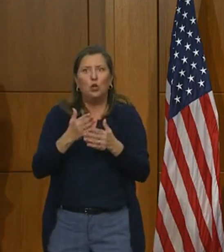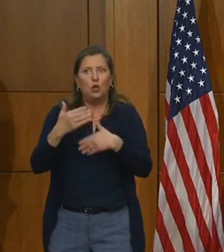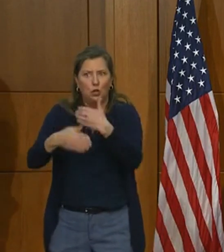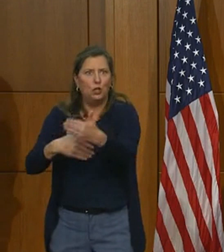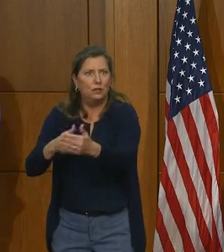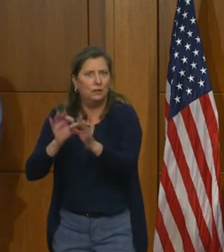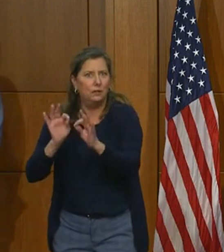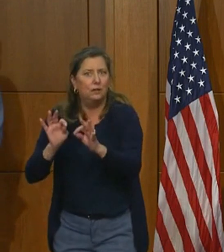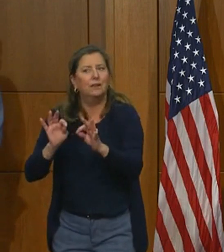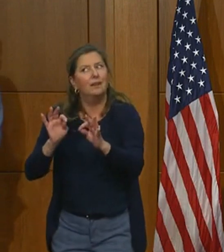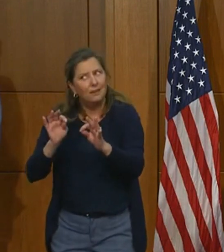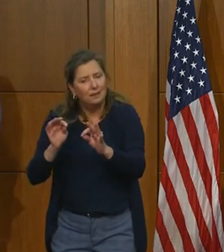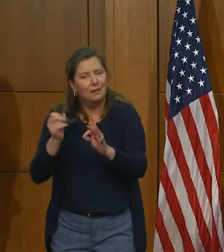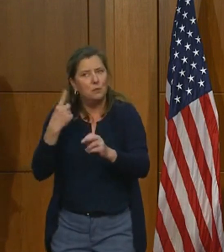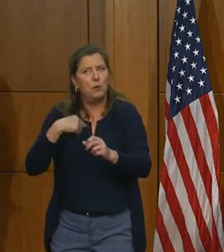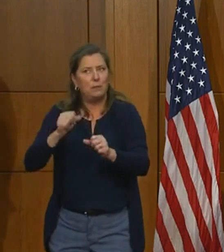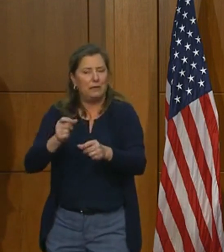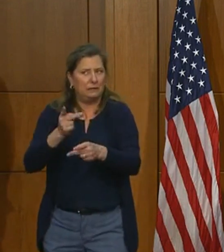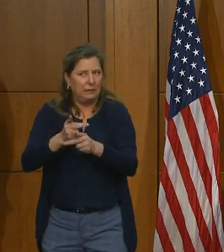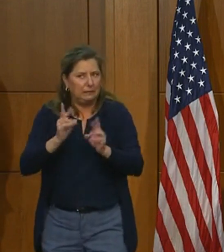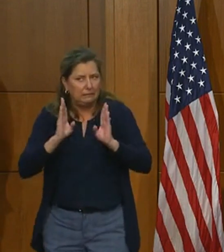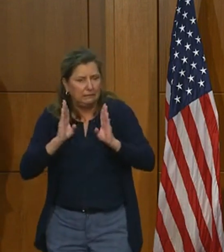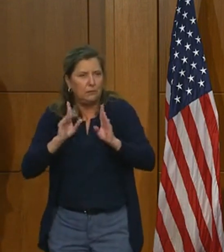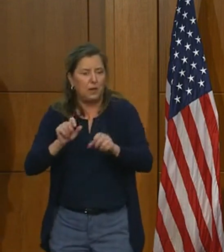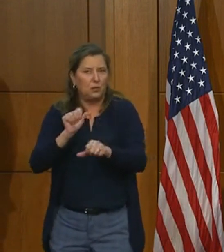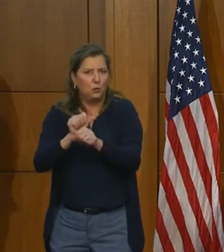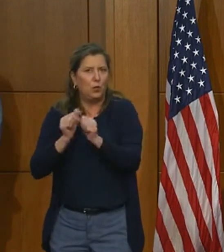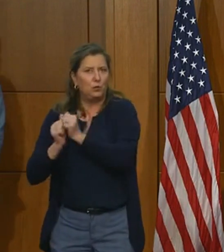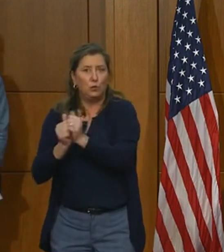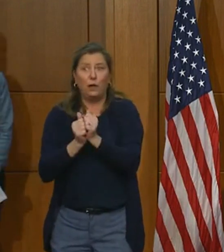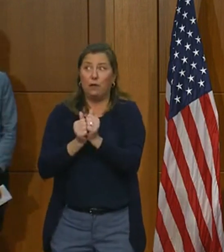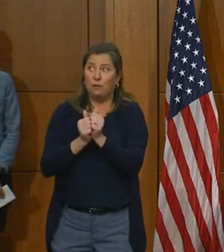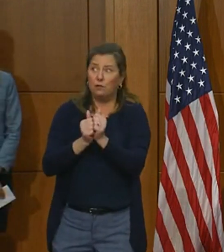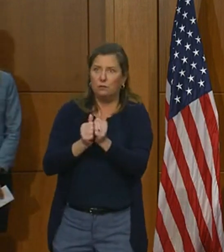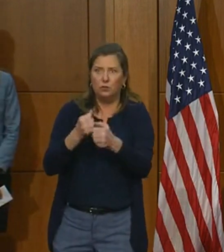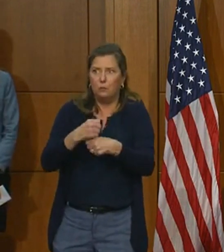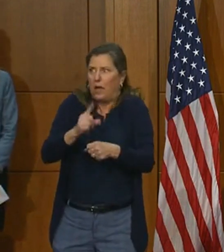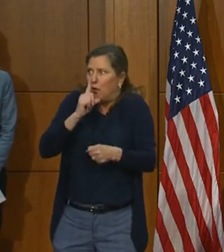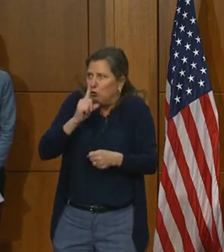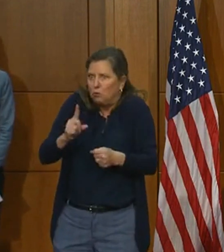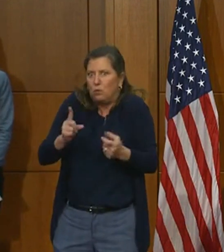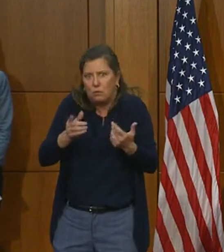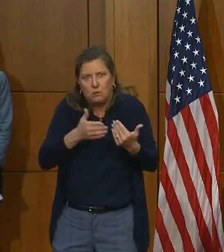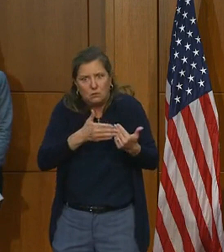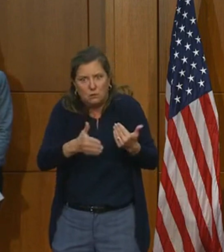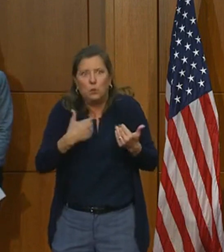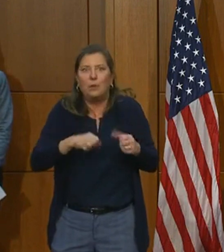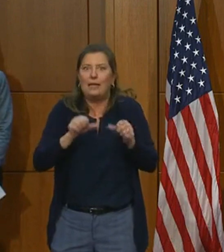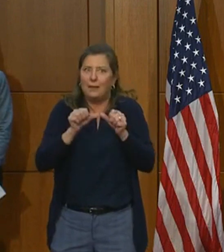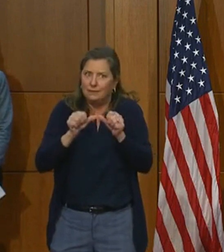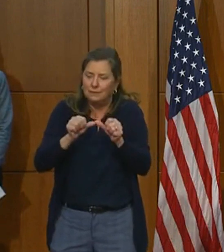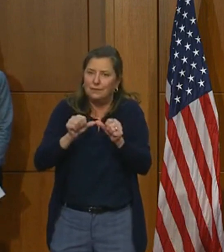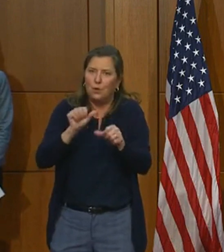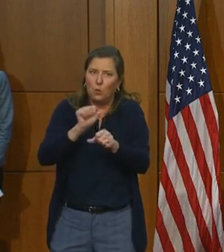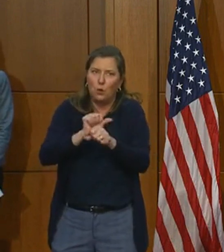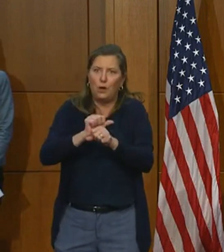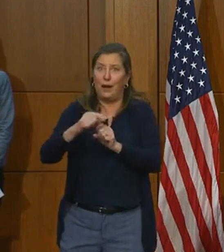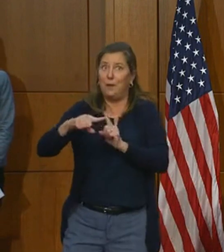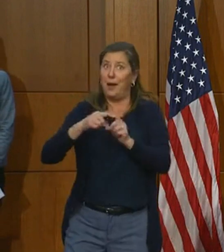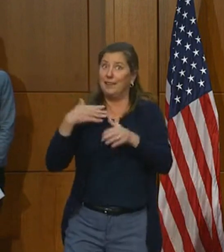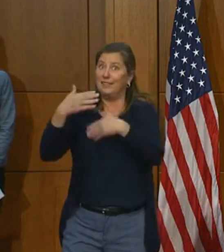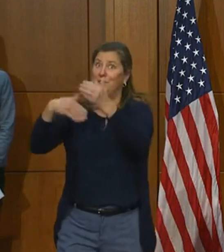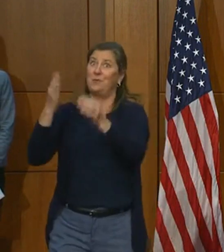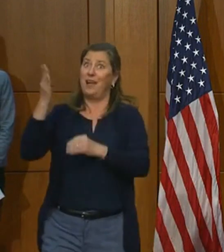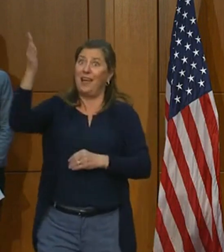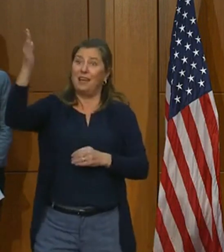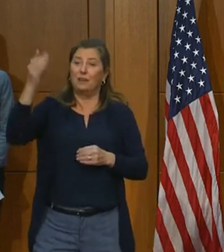direction. But we have to be vigilant, and we have to keep working together to make sure that we continue to work in a positive direction, because